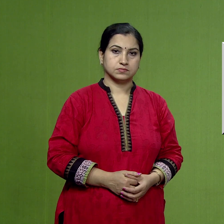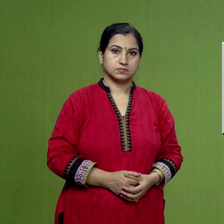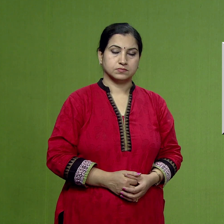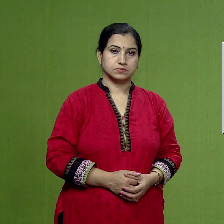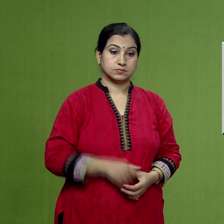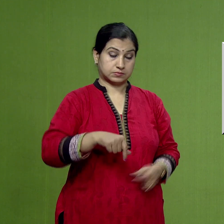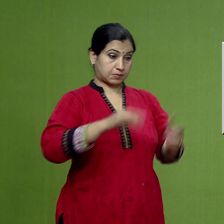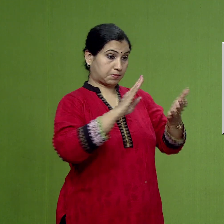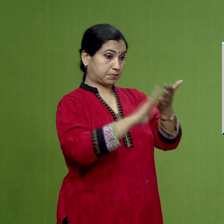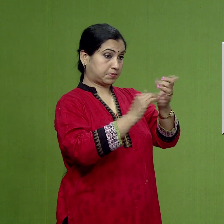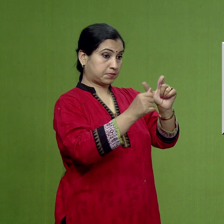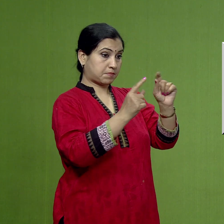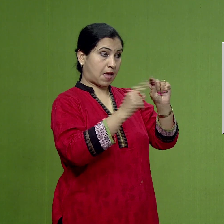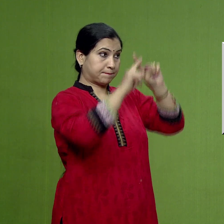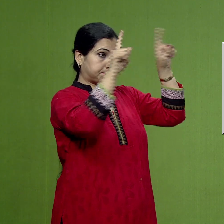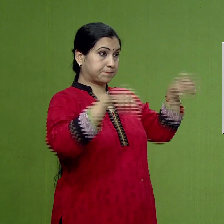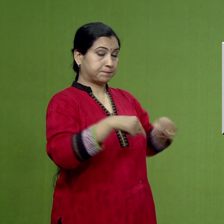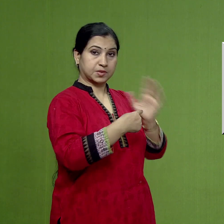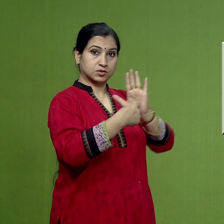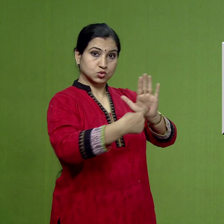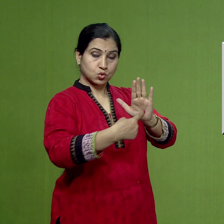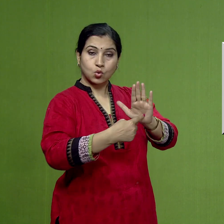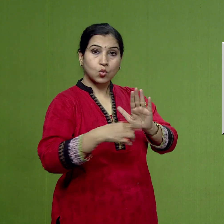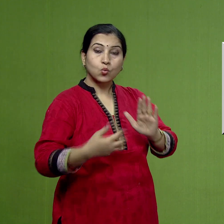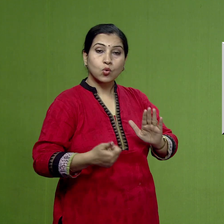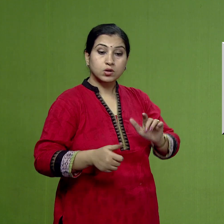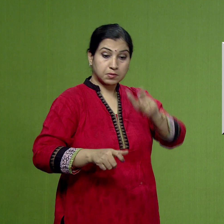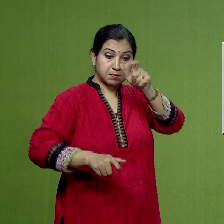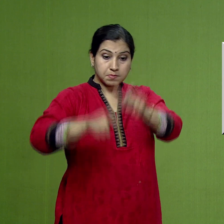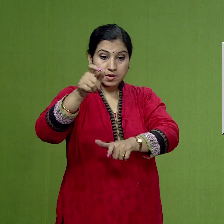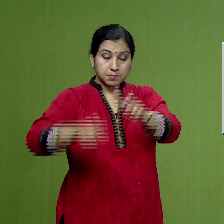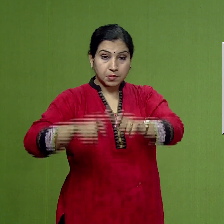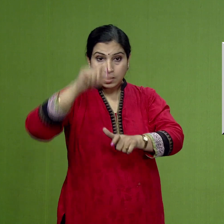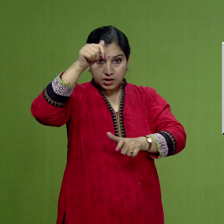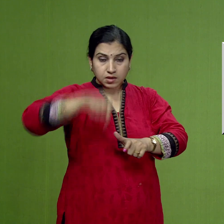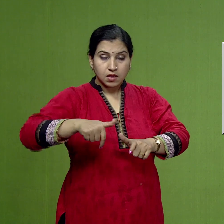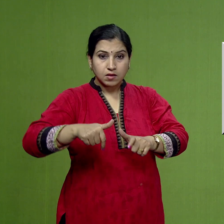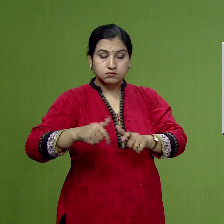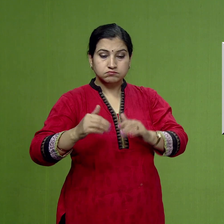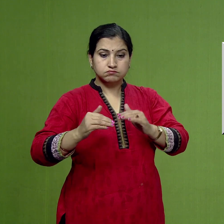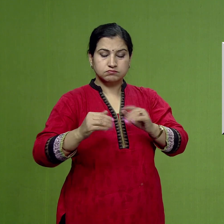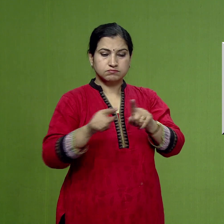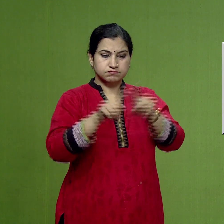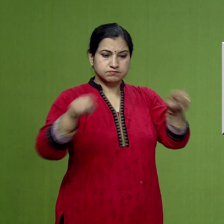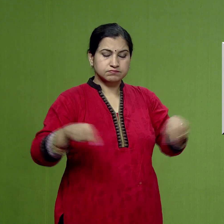The map shows that the density of population in India is uneven.